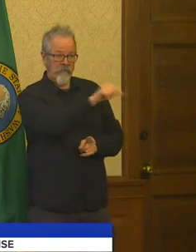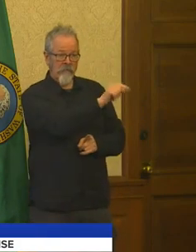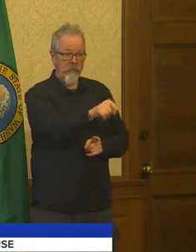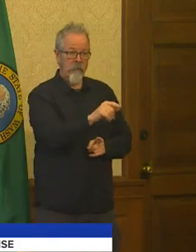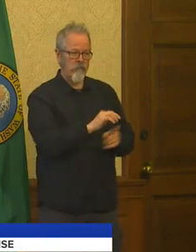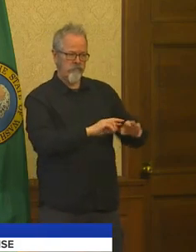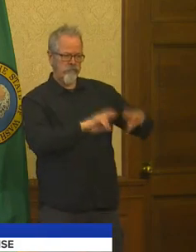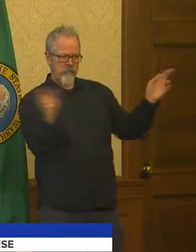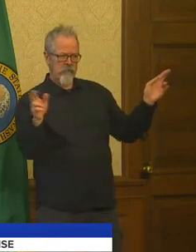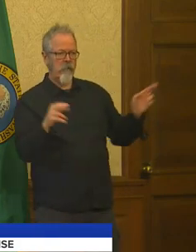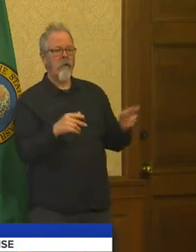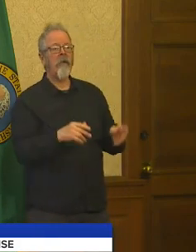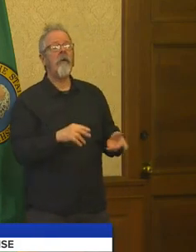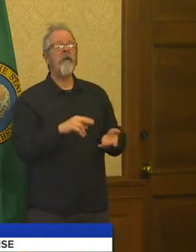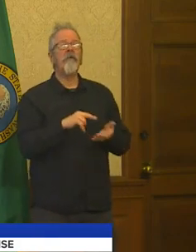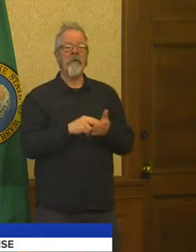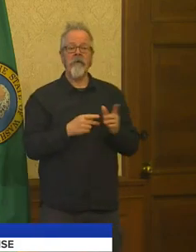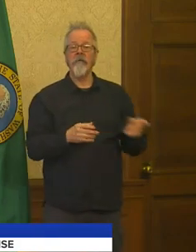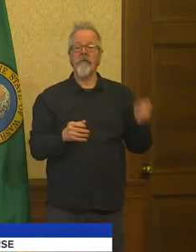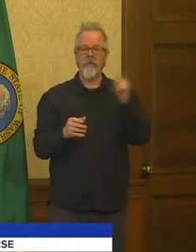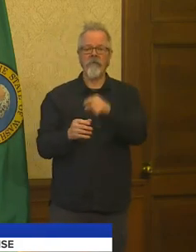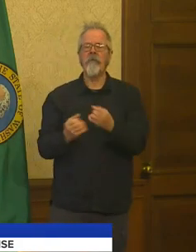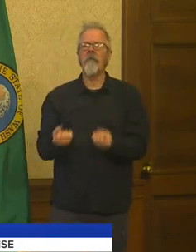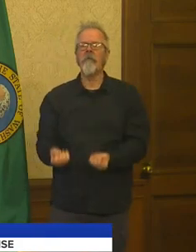restricted. Today on a call with the